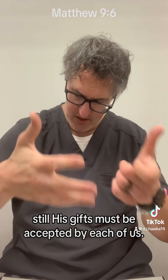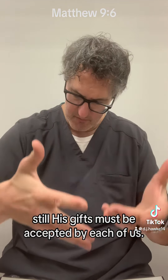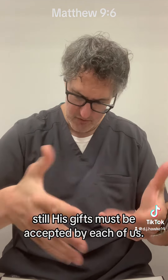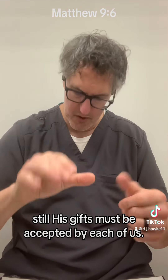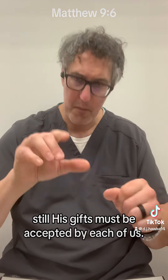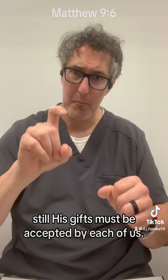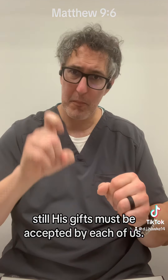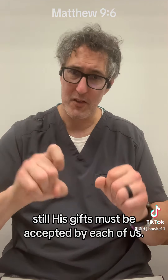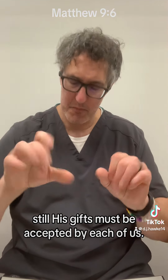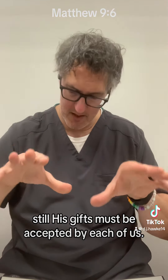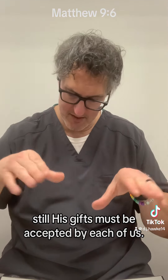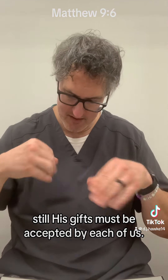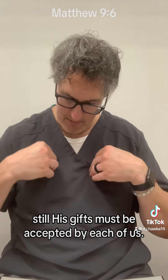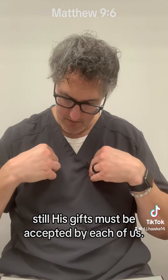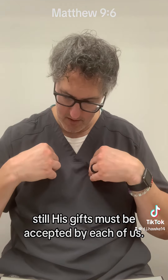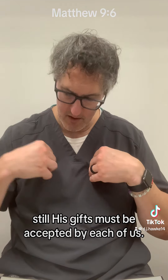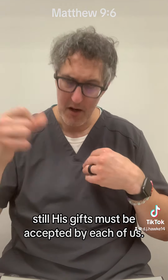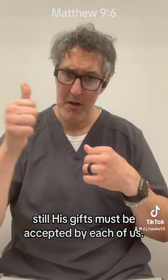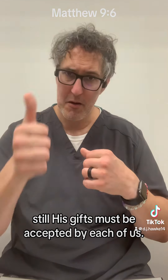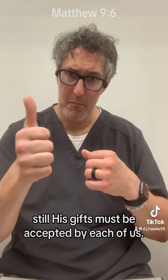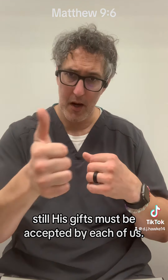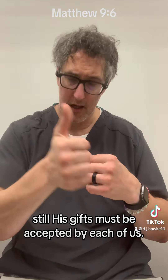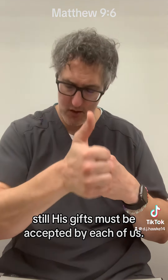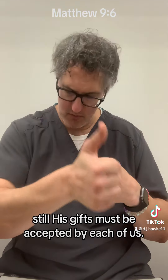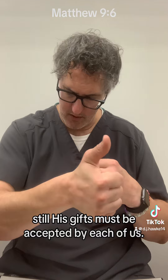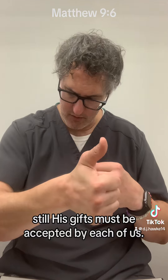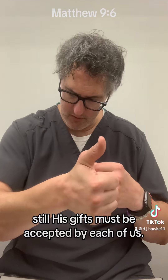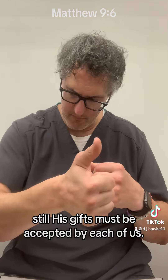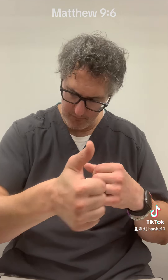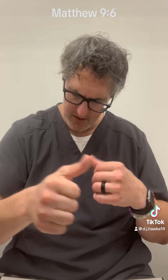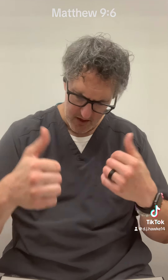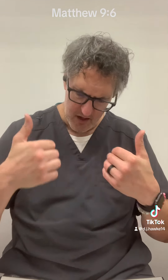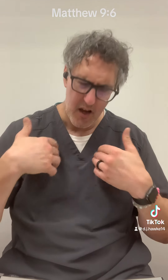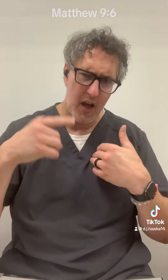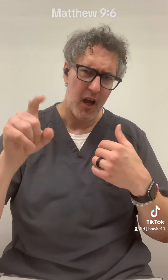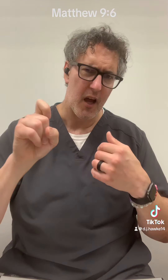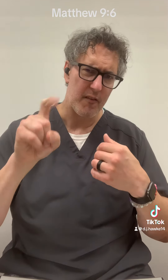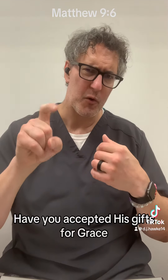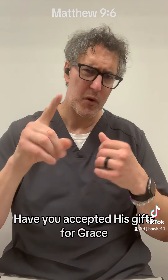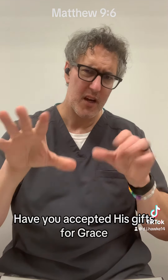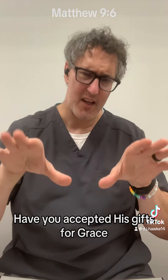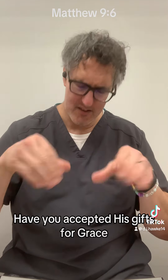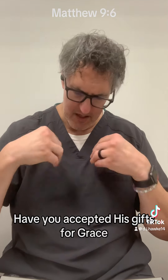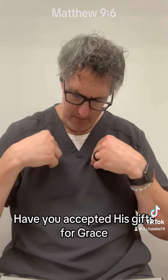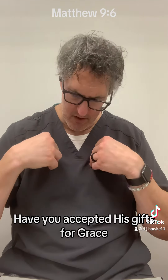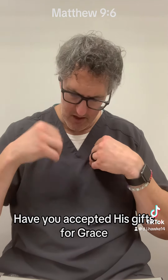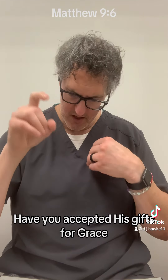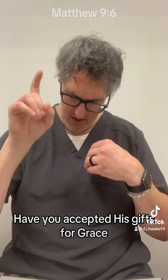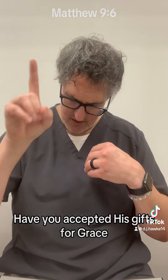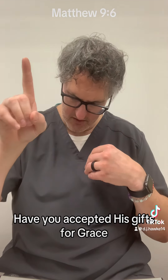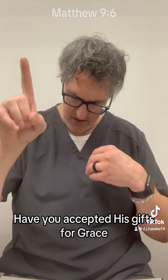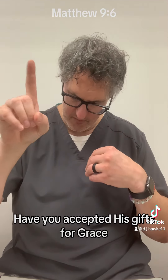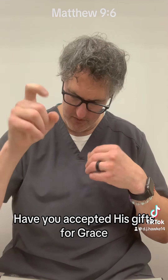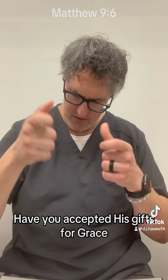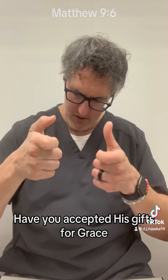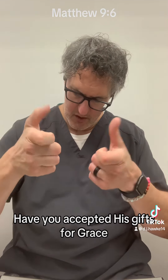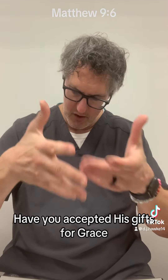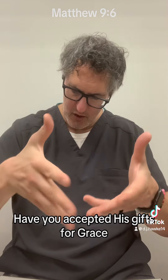gifts must be accepted by each of us. Have you accepted his gifts